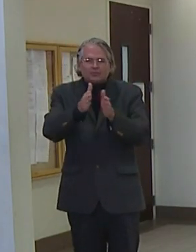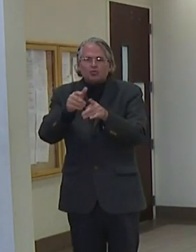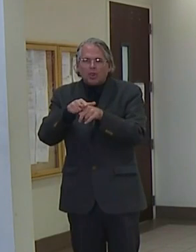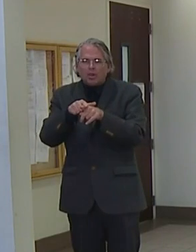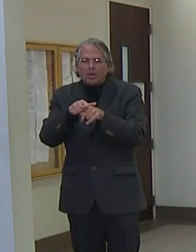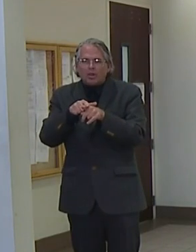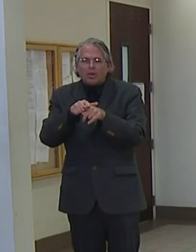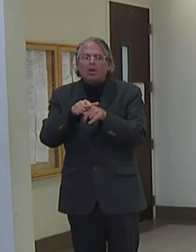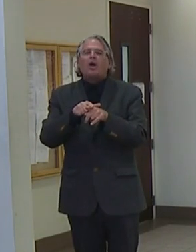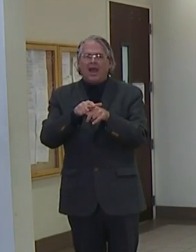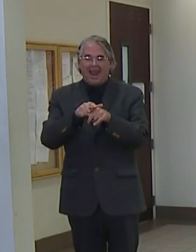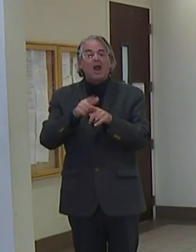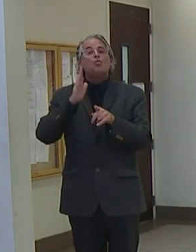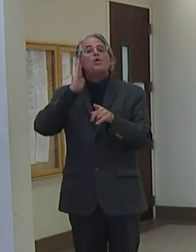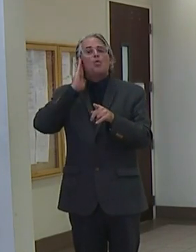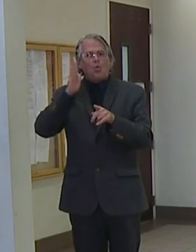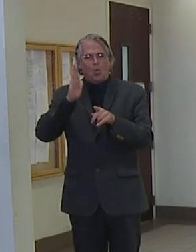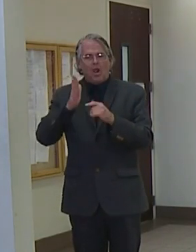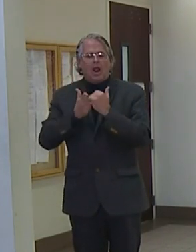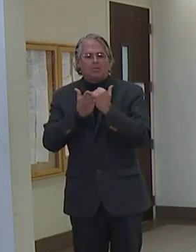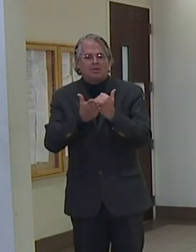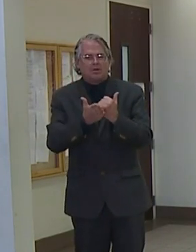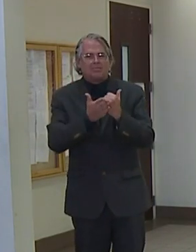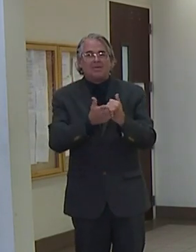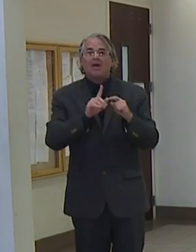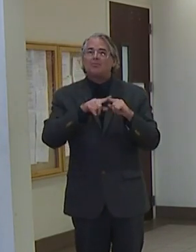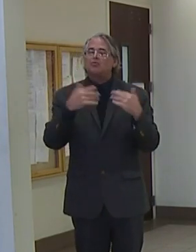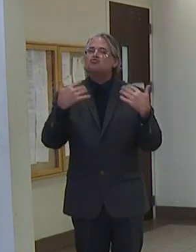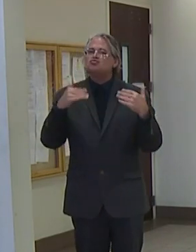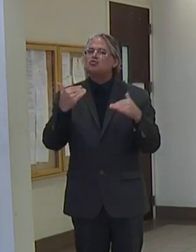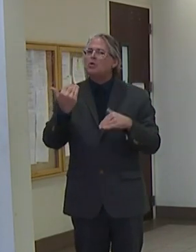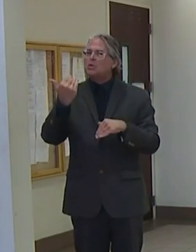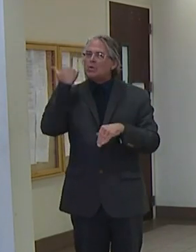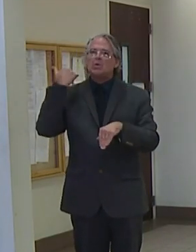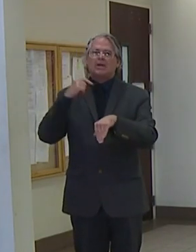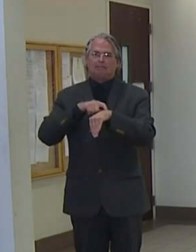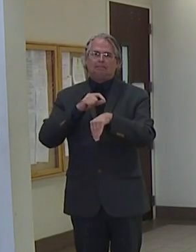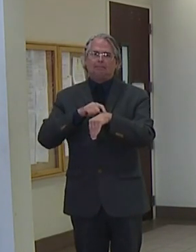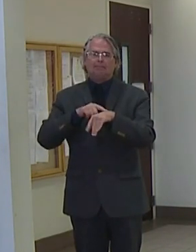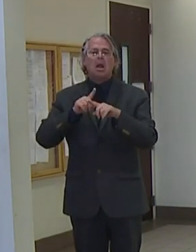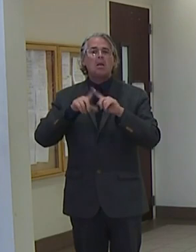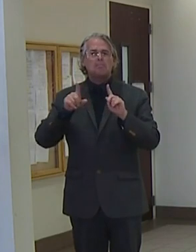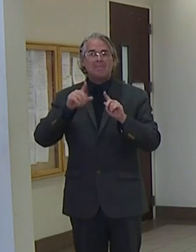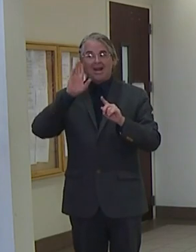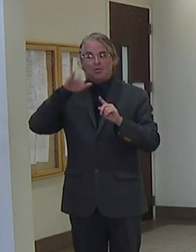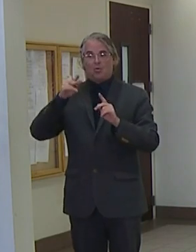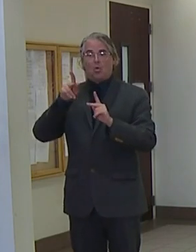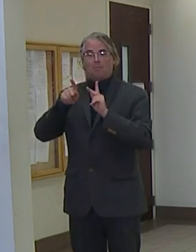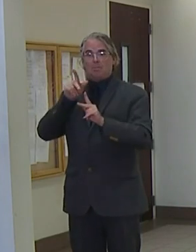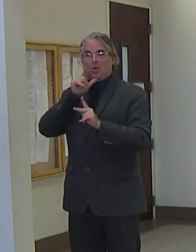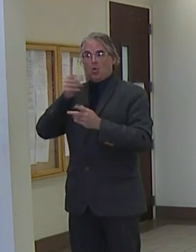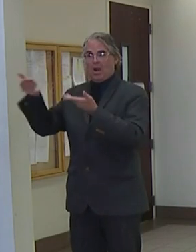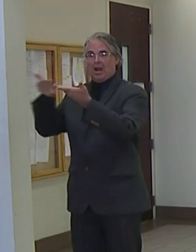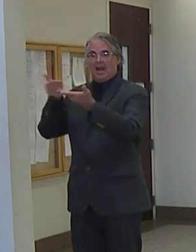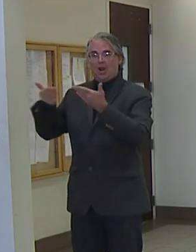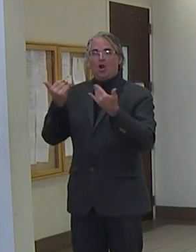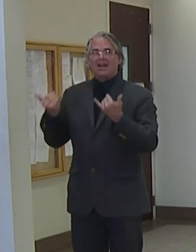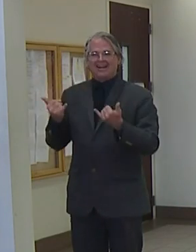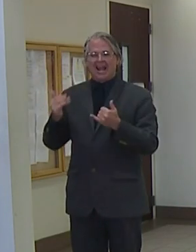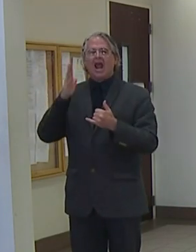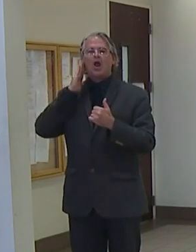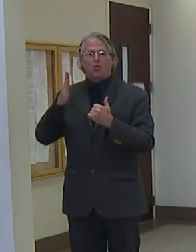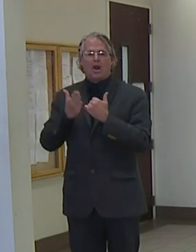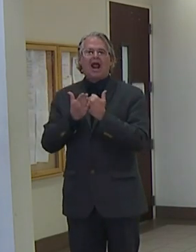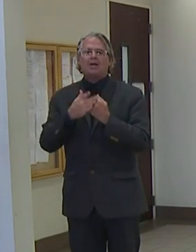get through it, everyone. It's just a very time-consuming process, but I'm confident that the folks we have on board right now, we're going to get through it. It's just going to take us